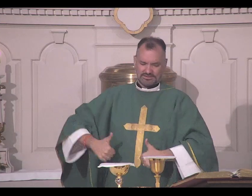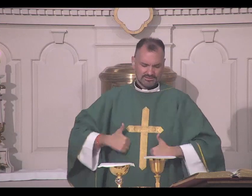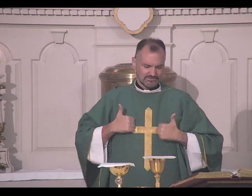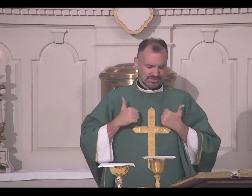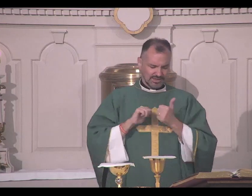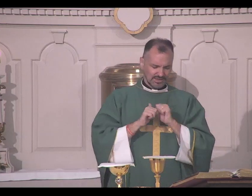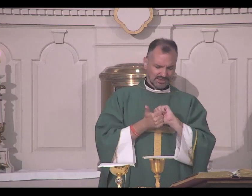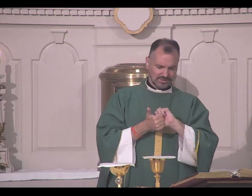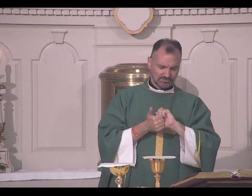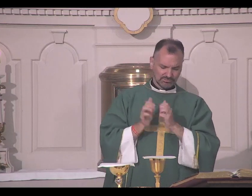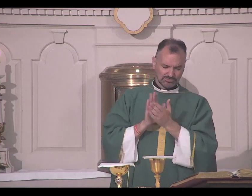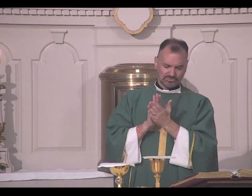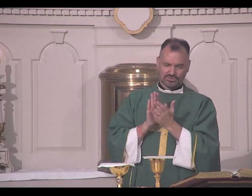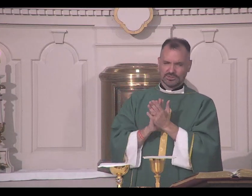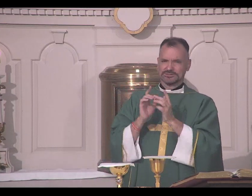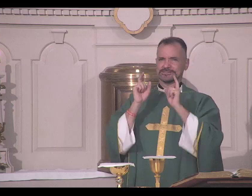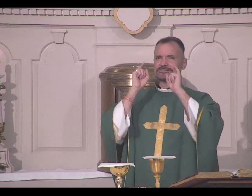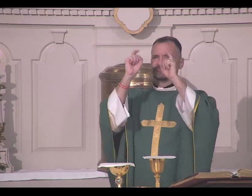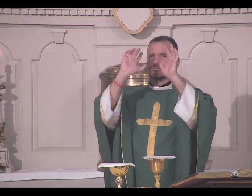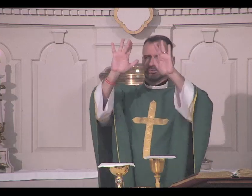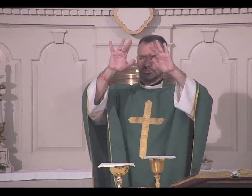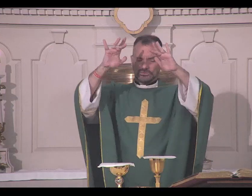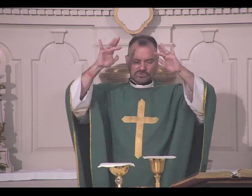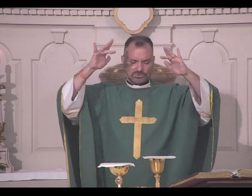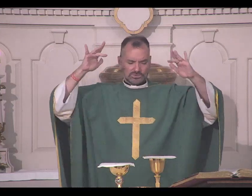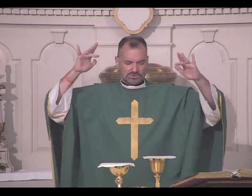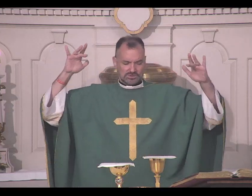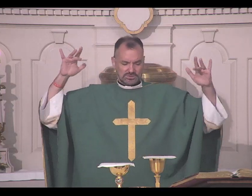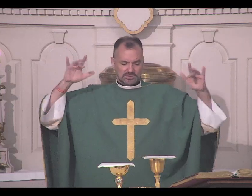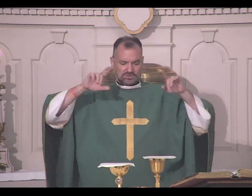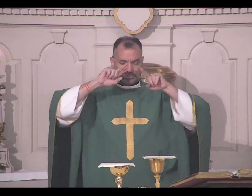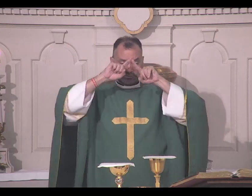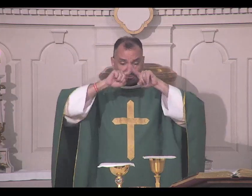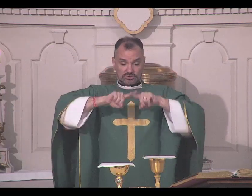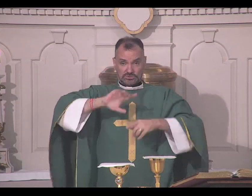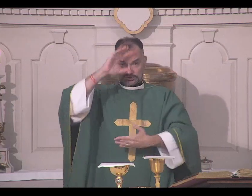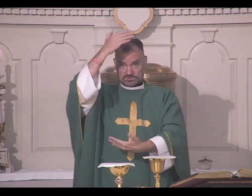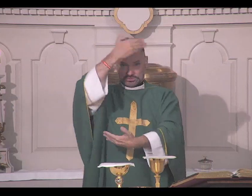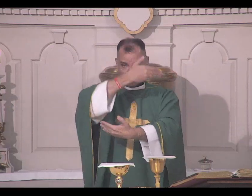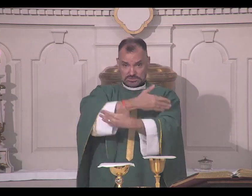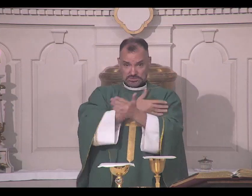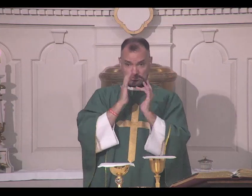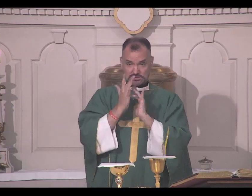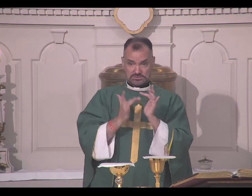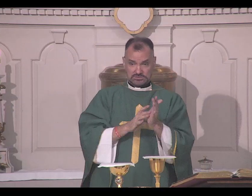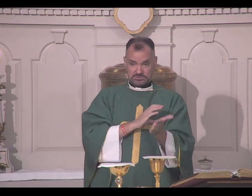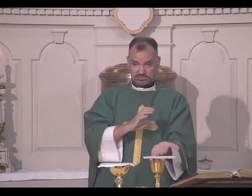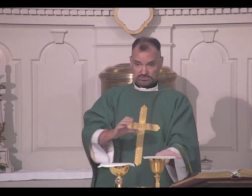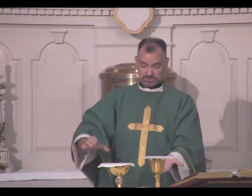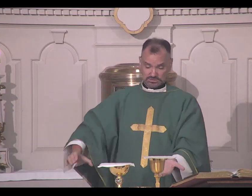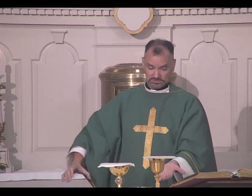life and may praise and glorify you through your Son, Jesus